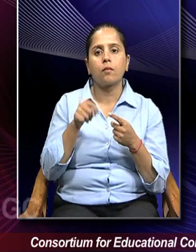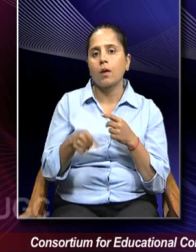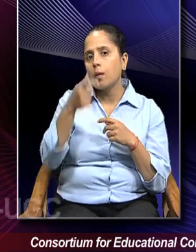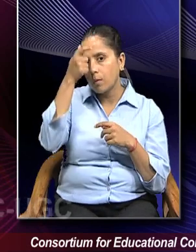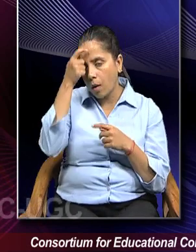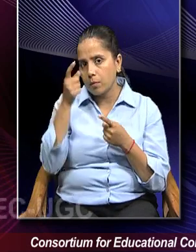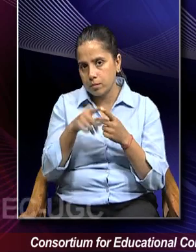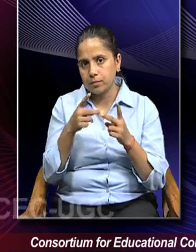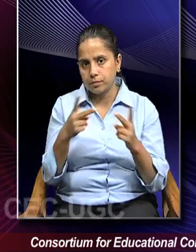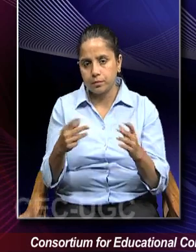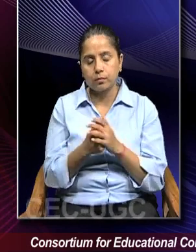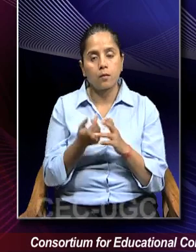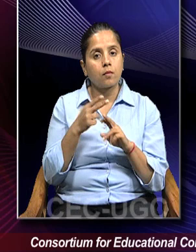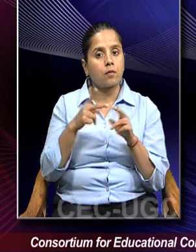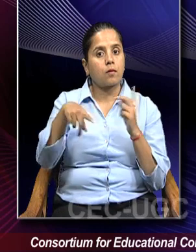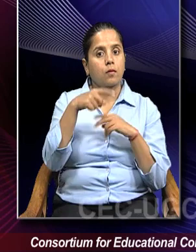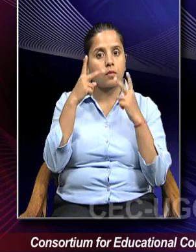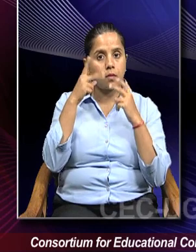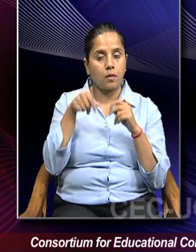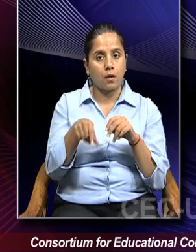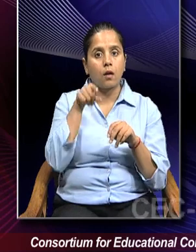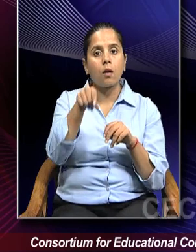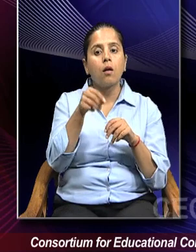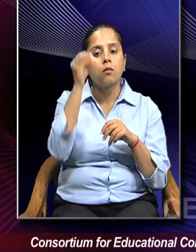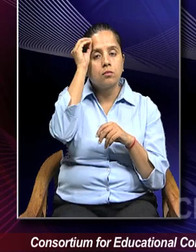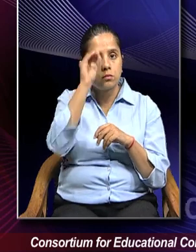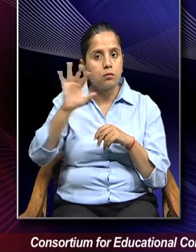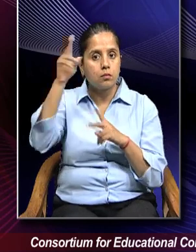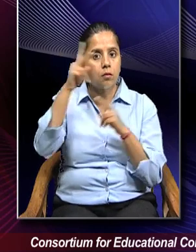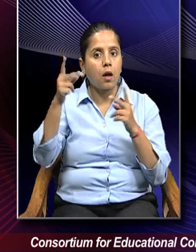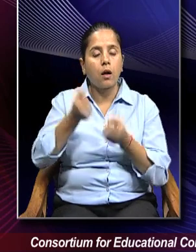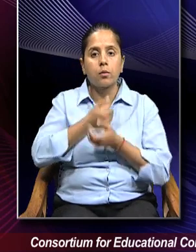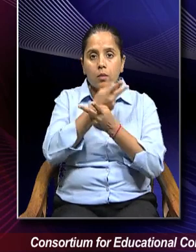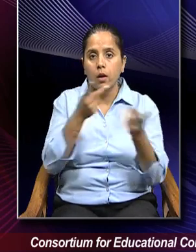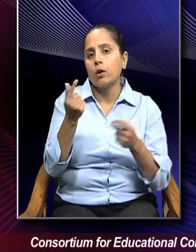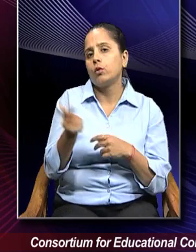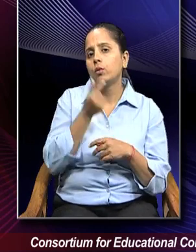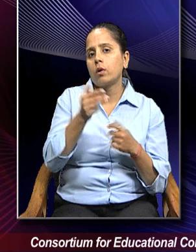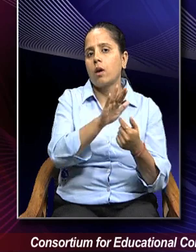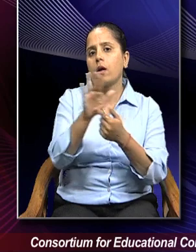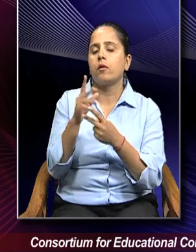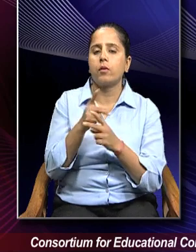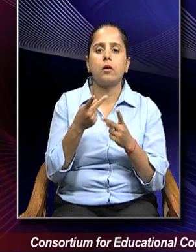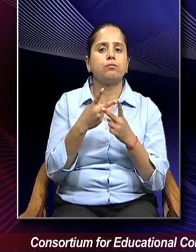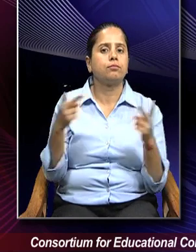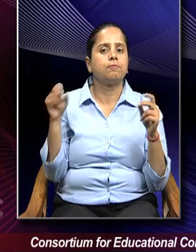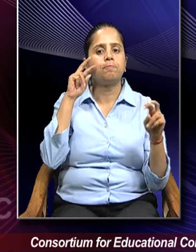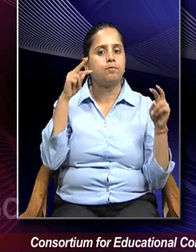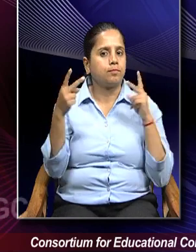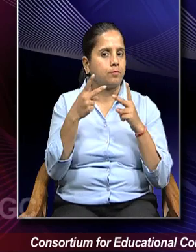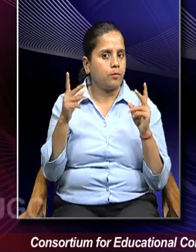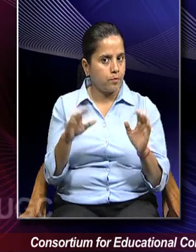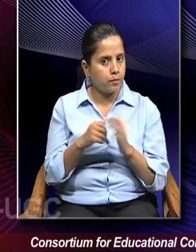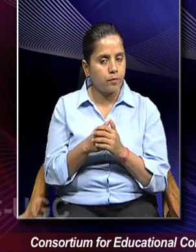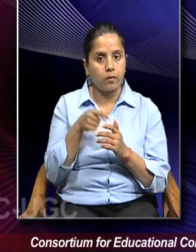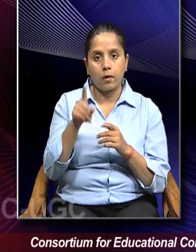problem. If we look at the metaphorical expressions, it could also be used to highlight various perspectives,